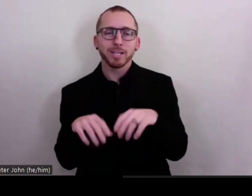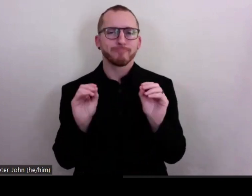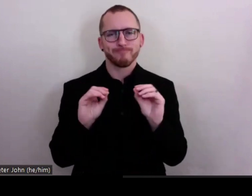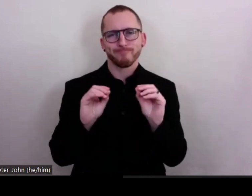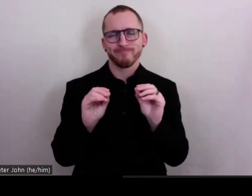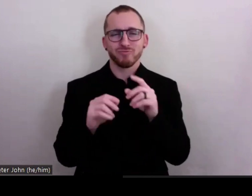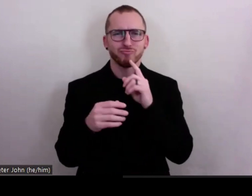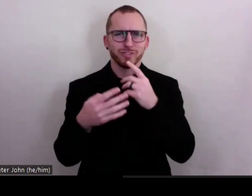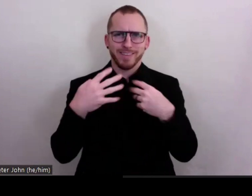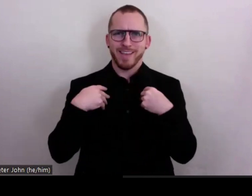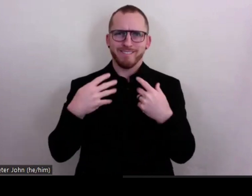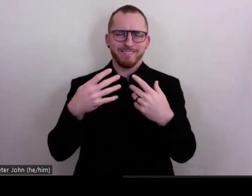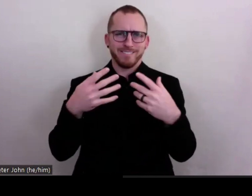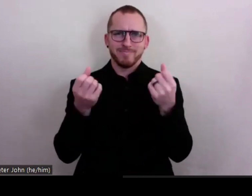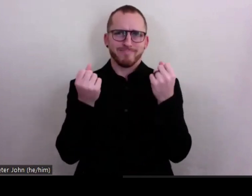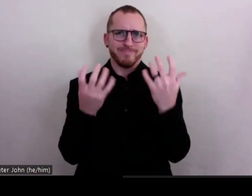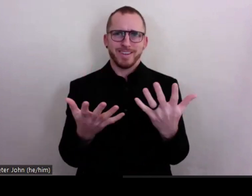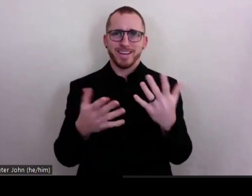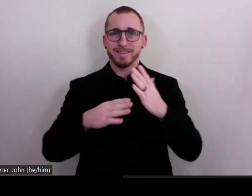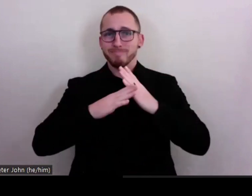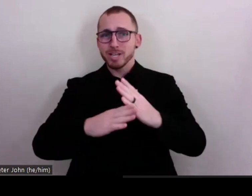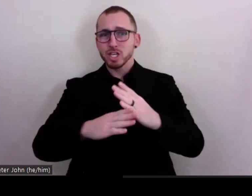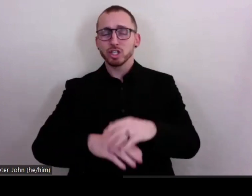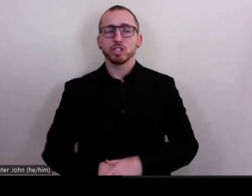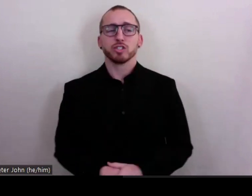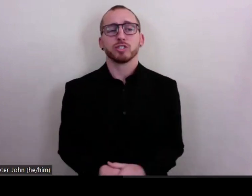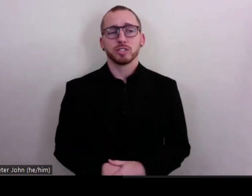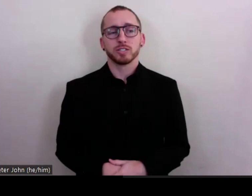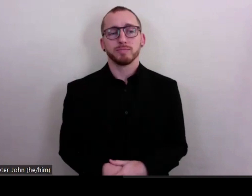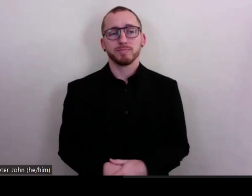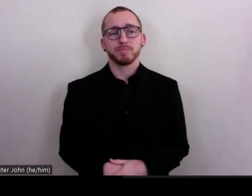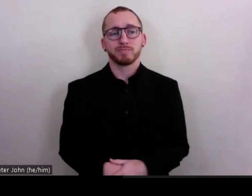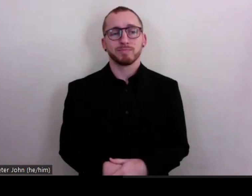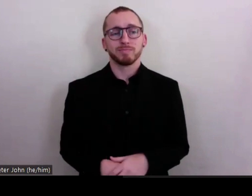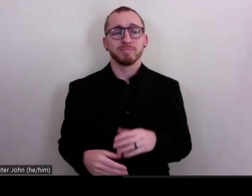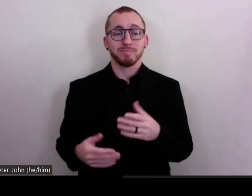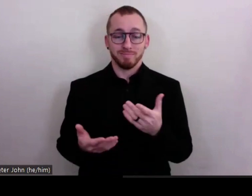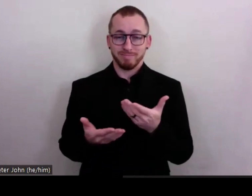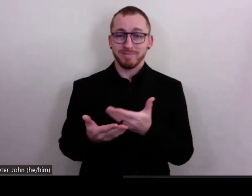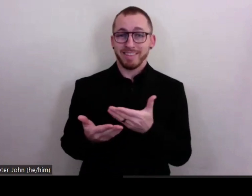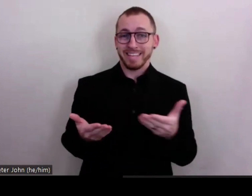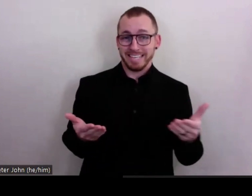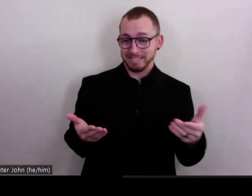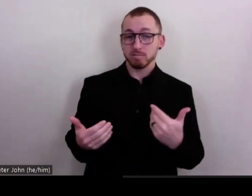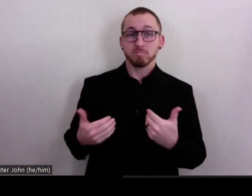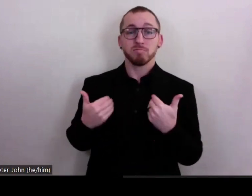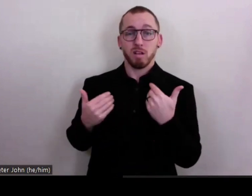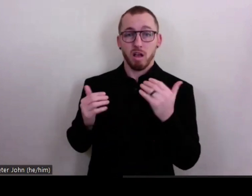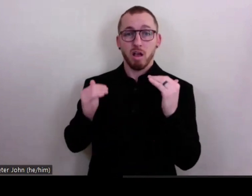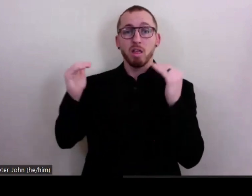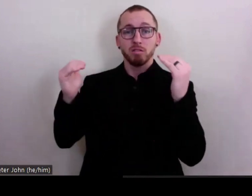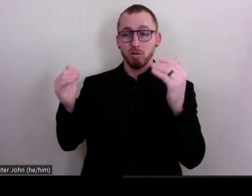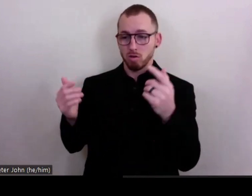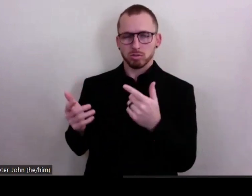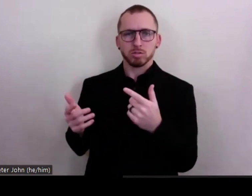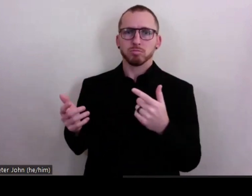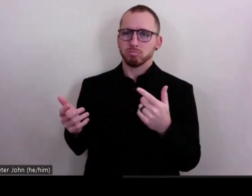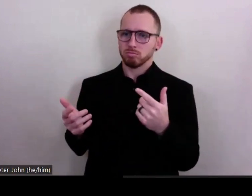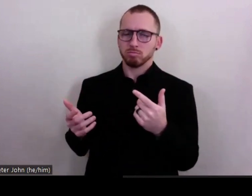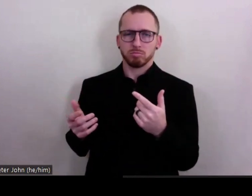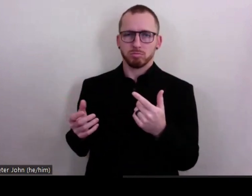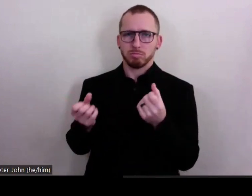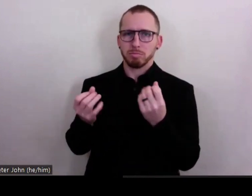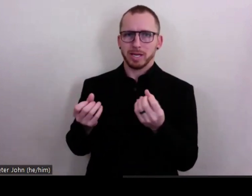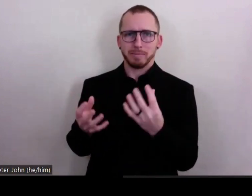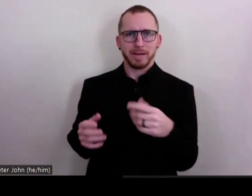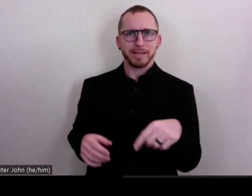and things that can happen for young adults that can change how they show up in the world and how